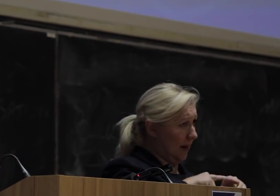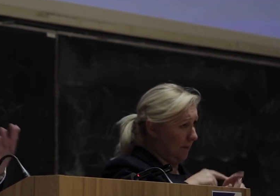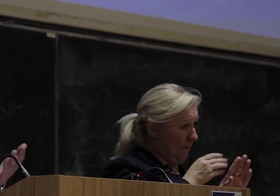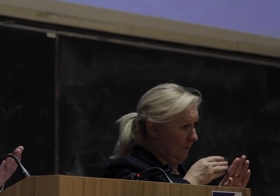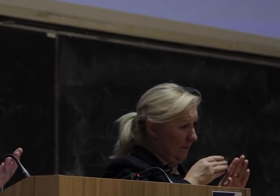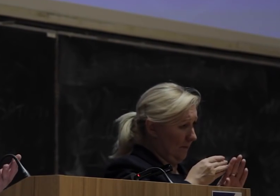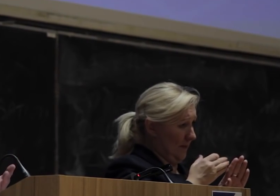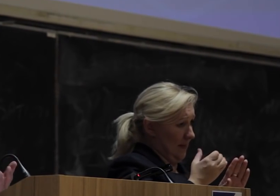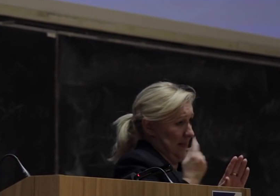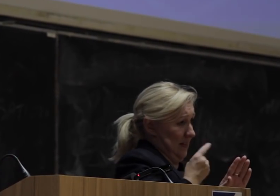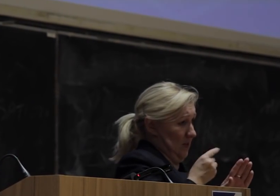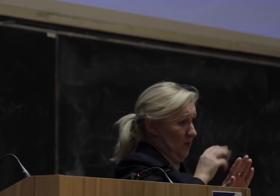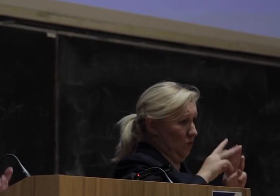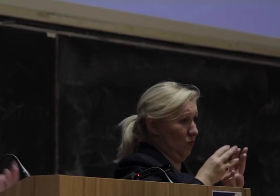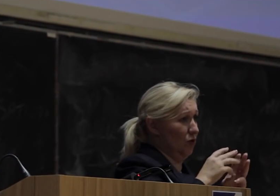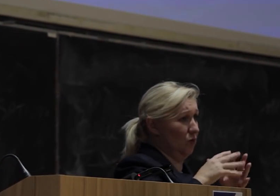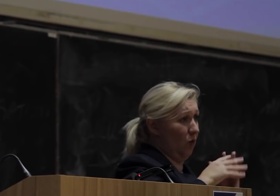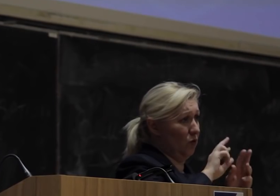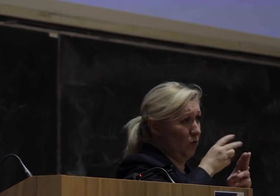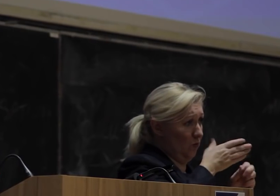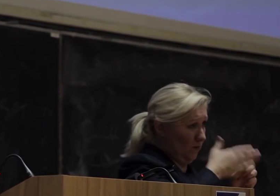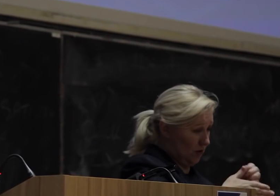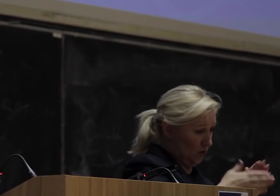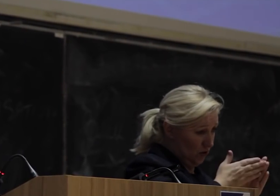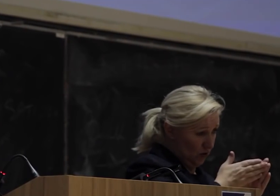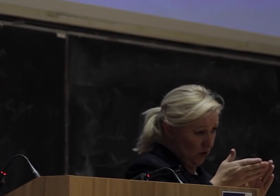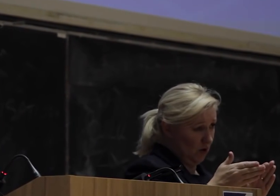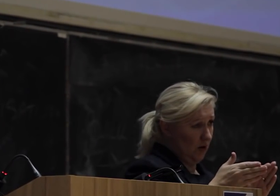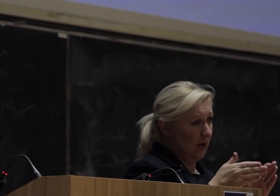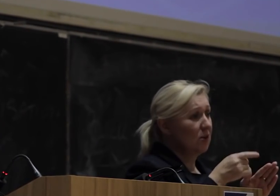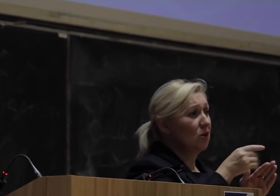really the kind of funding that universities used to have before then.